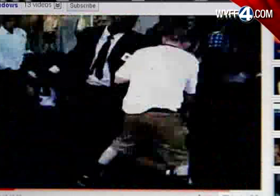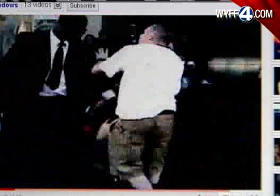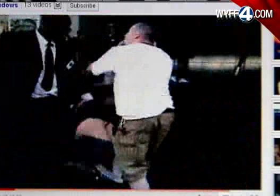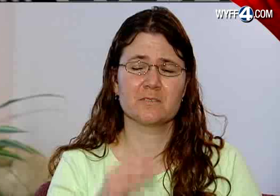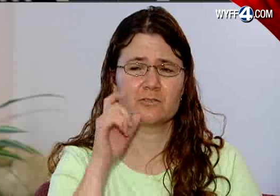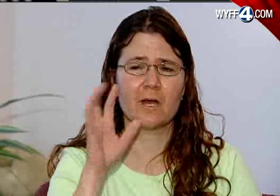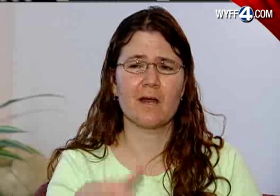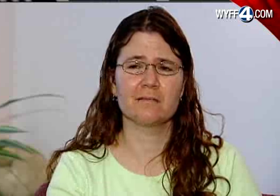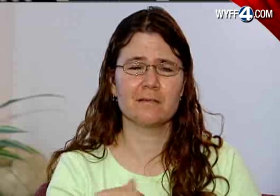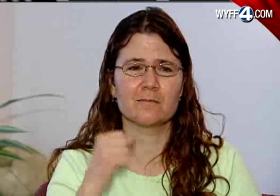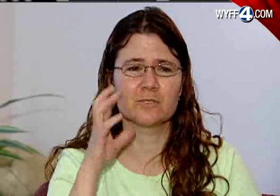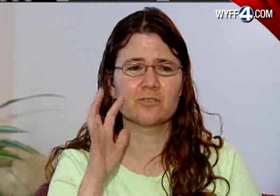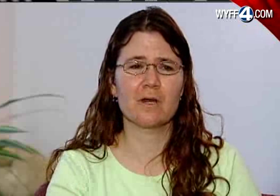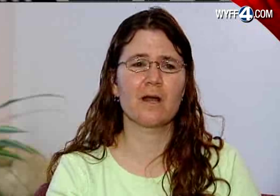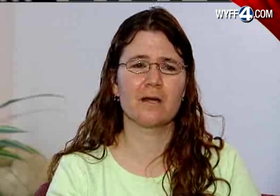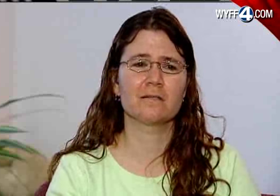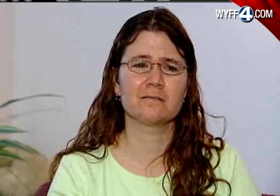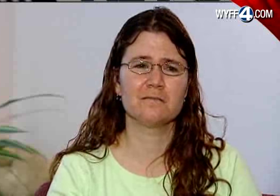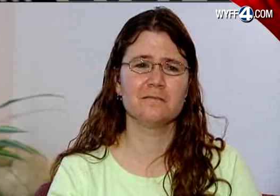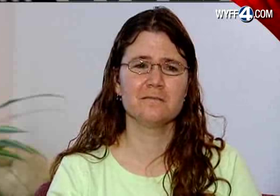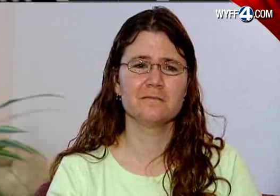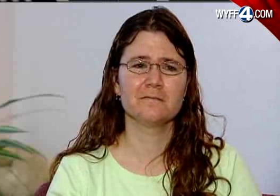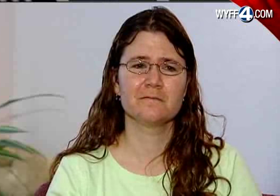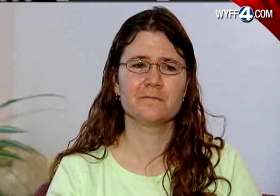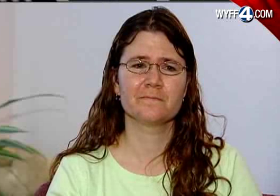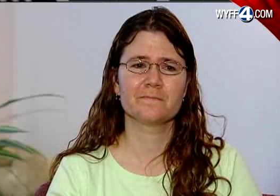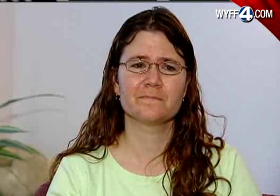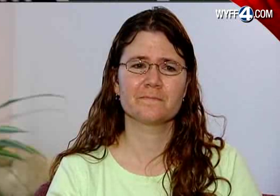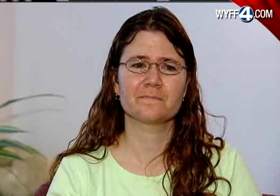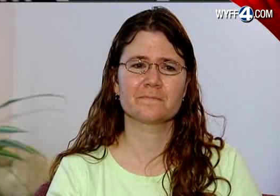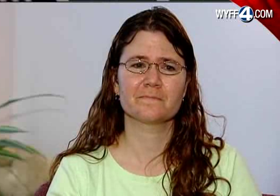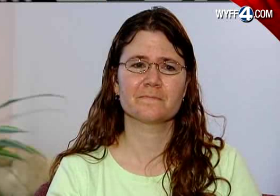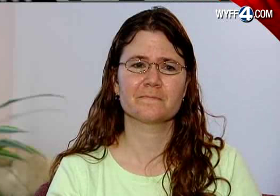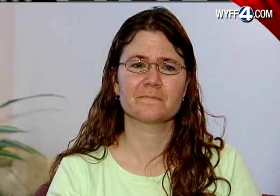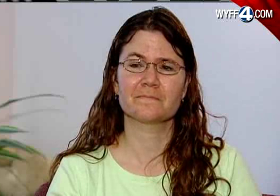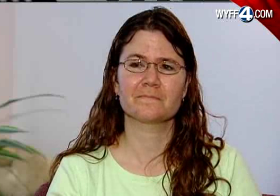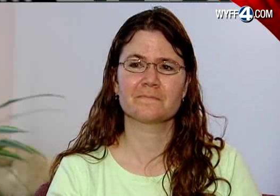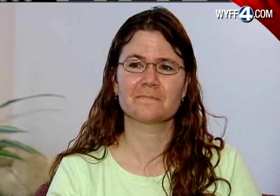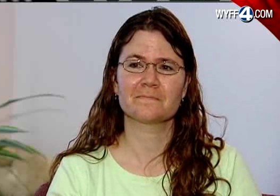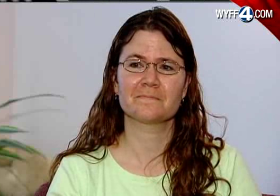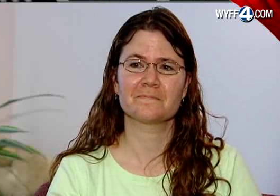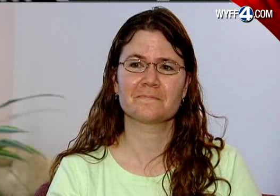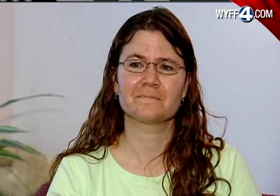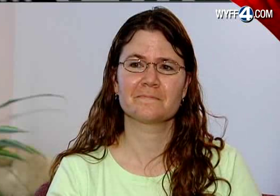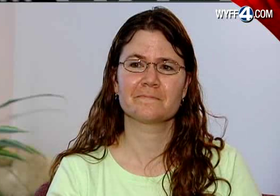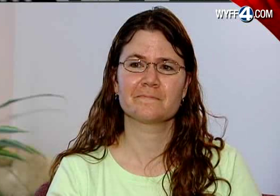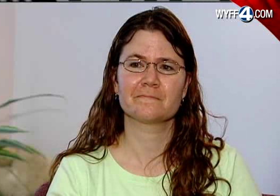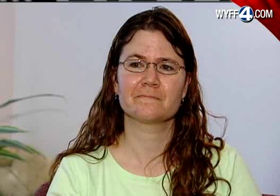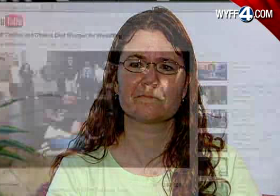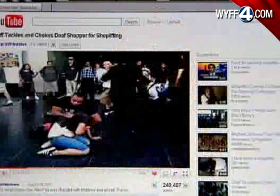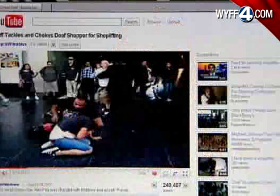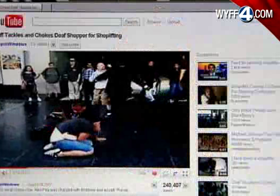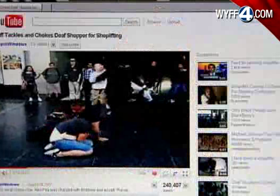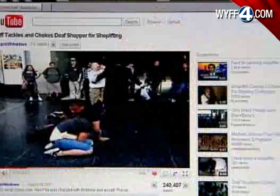avail. It was shocking. I'm shocked. Megan Covert, a counselor with the Department of Mental Health Deaf Services, says what should have happened